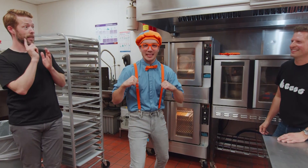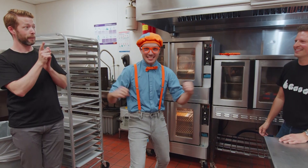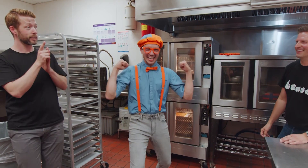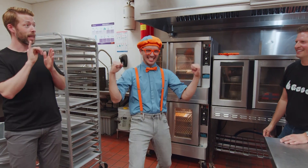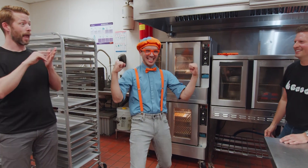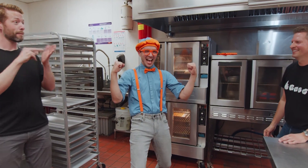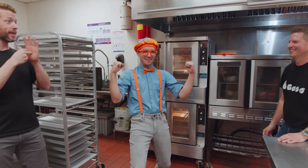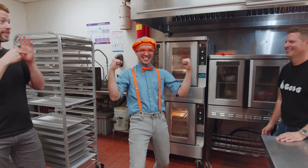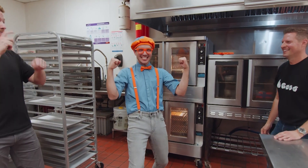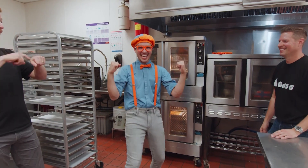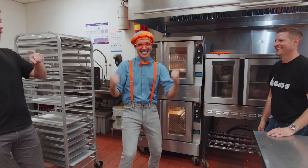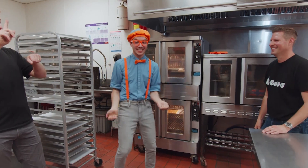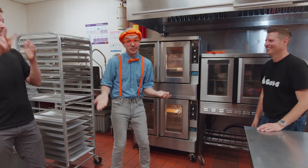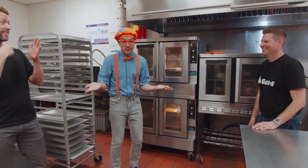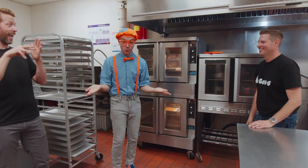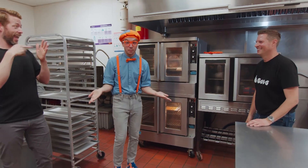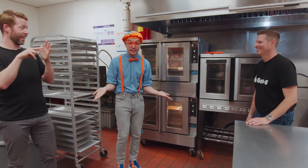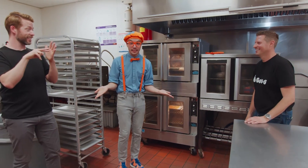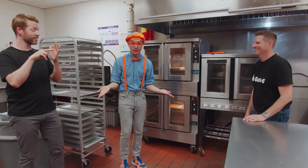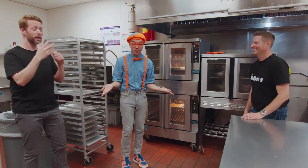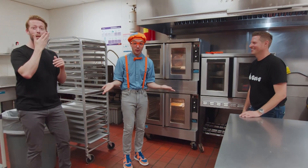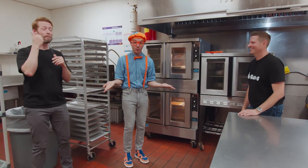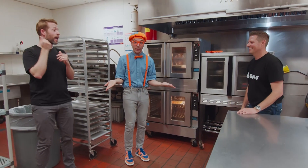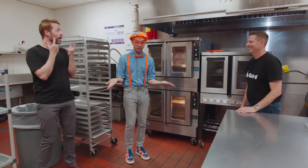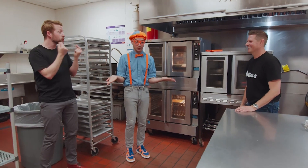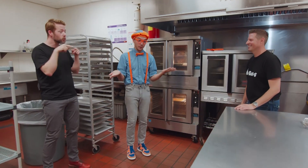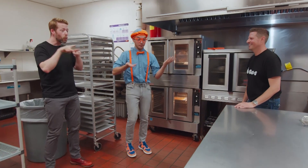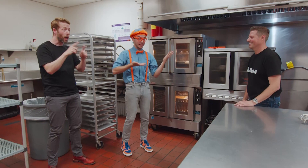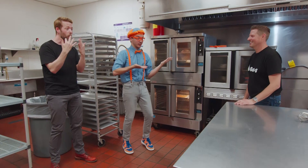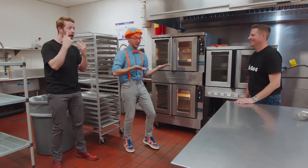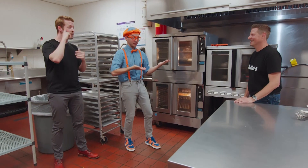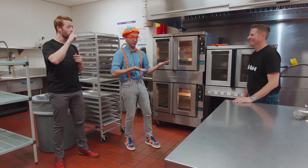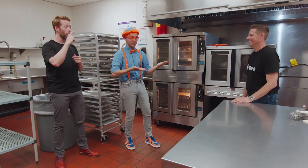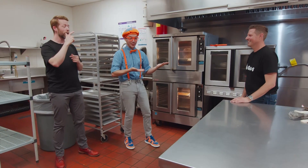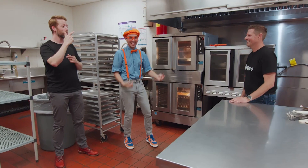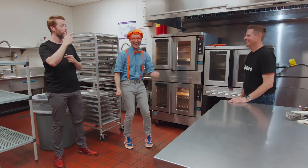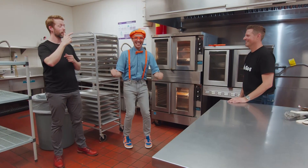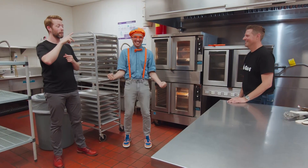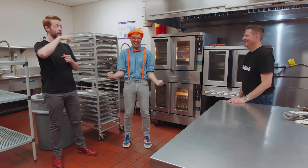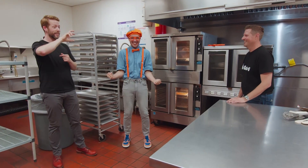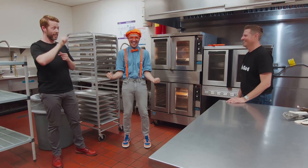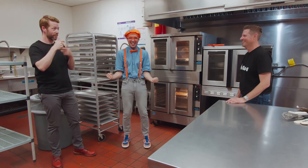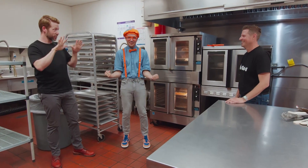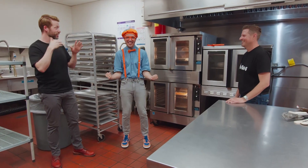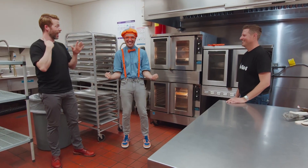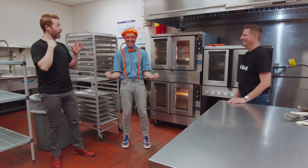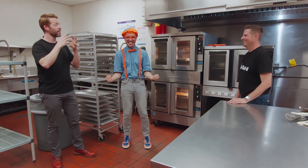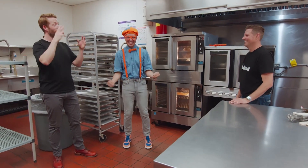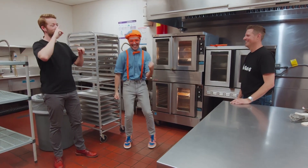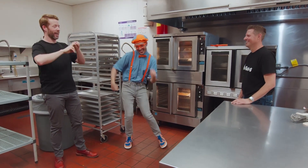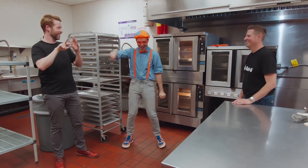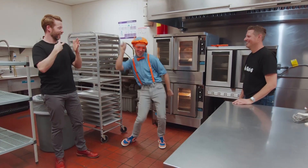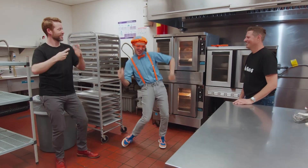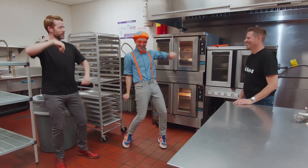That means it's time to dance! The best thing to do while you wait for your pizza crust to finish cooking is have a lot of fun